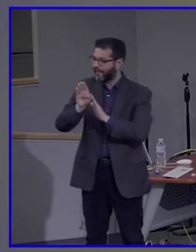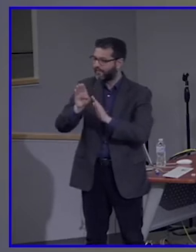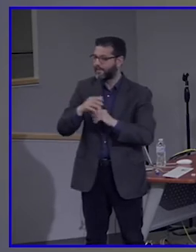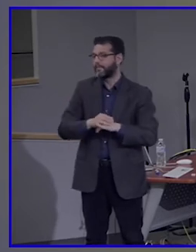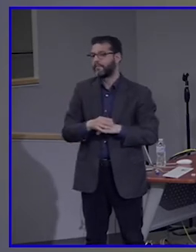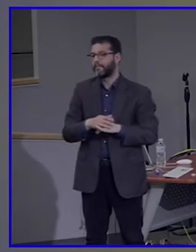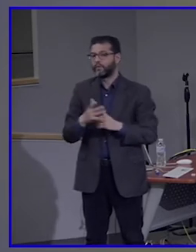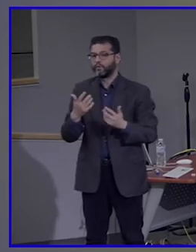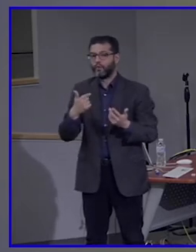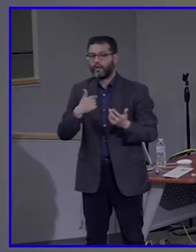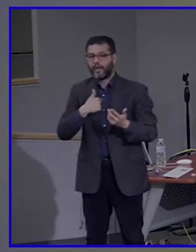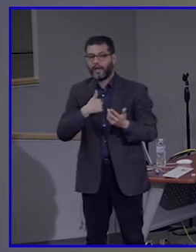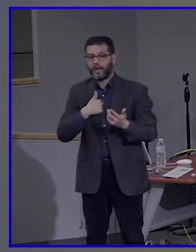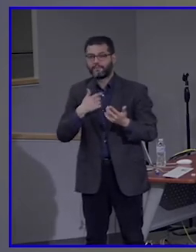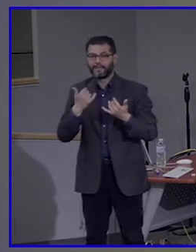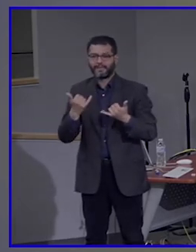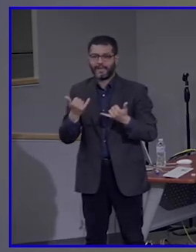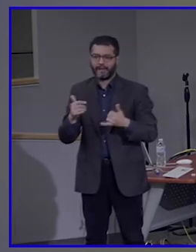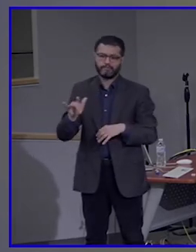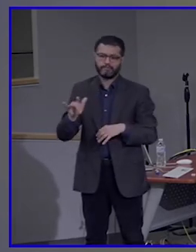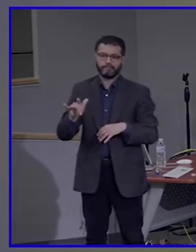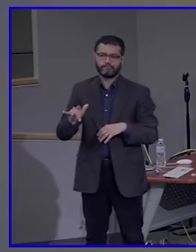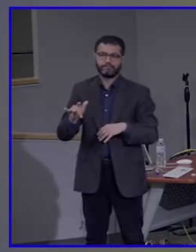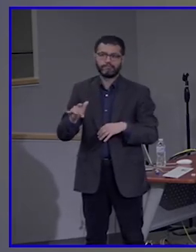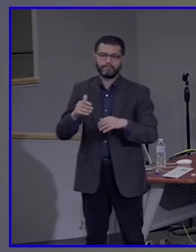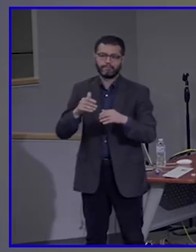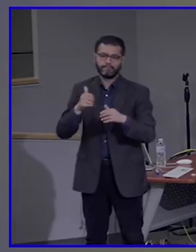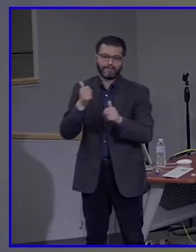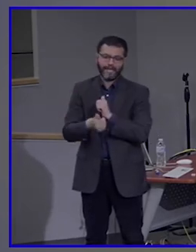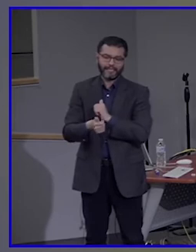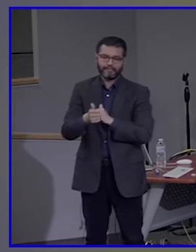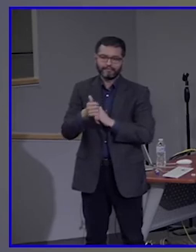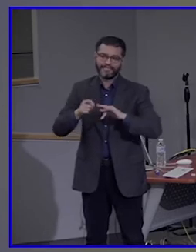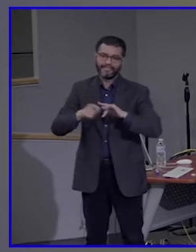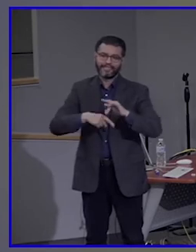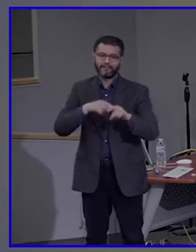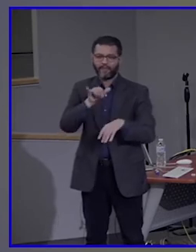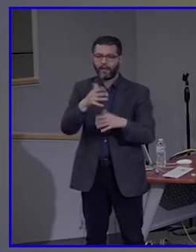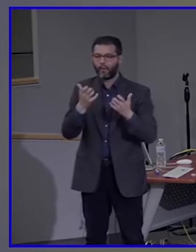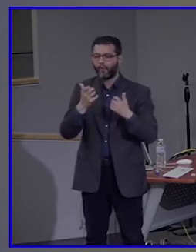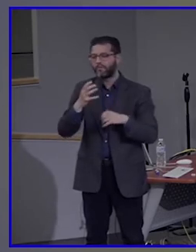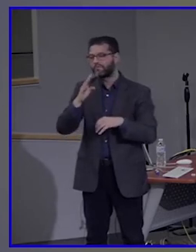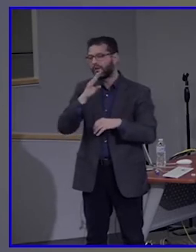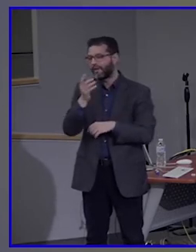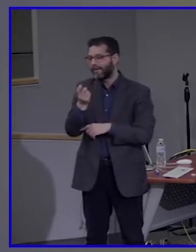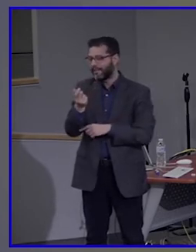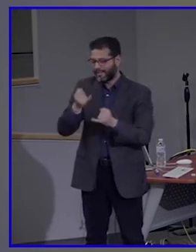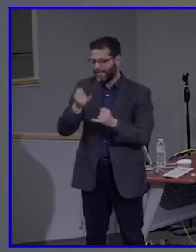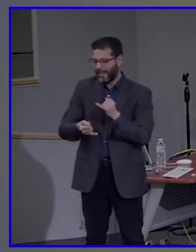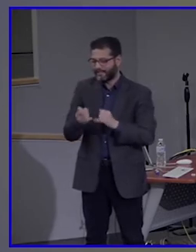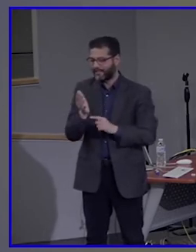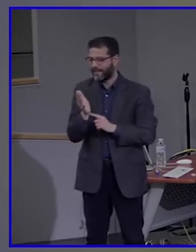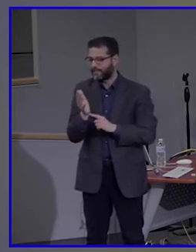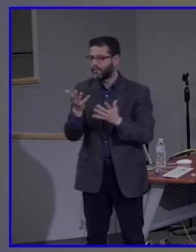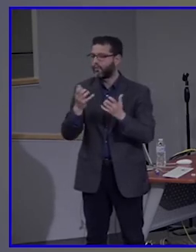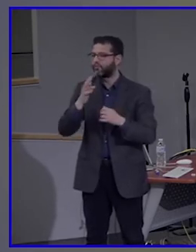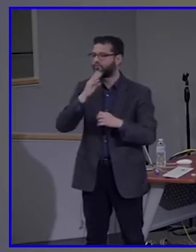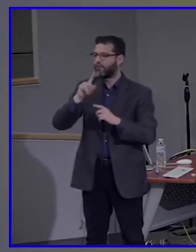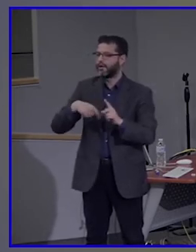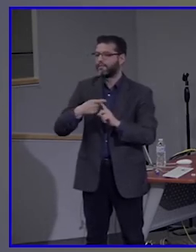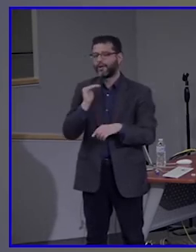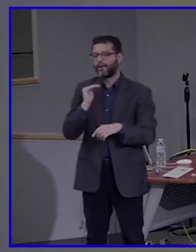so I'm going to just go past this because this is obvious so let me talk a little bit about in the last five minutes or so about our